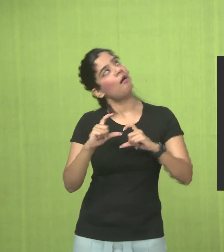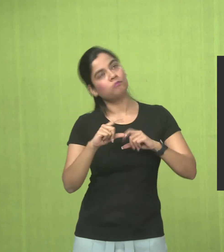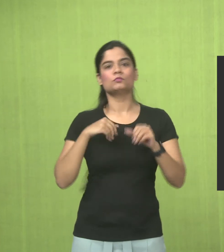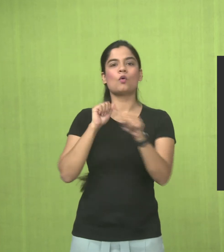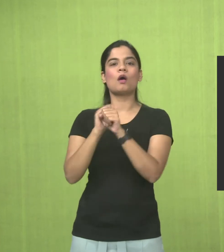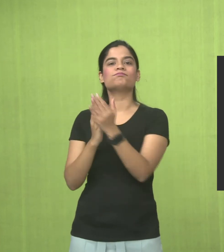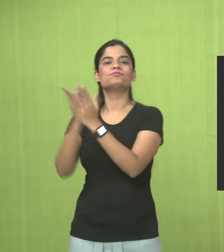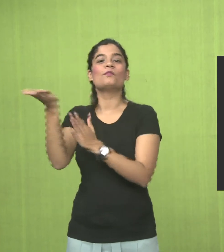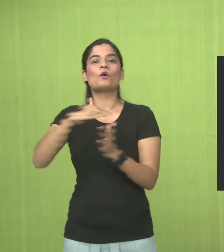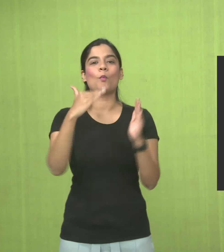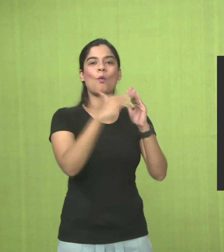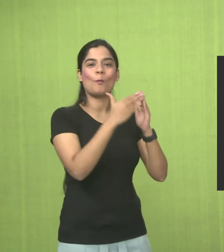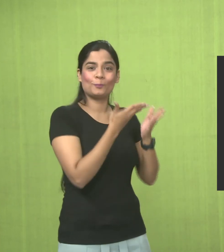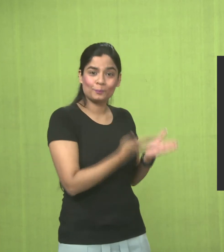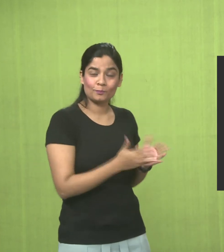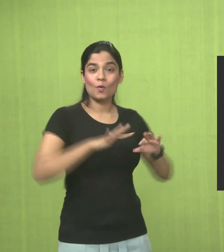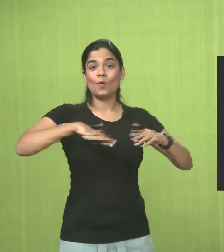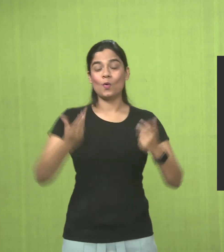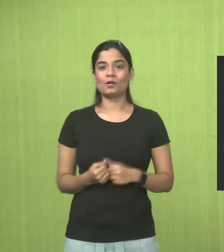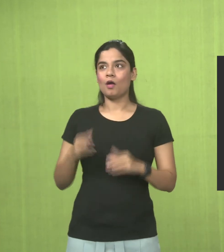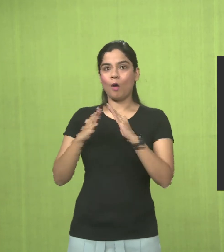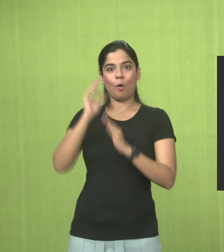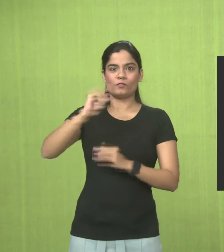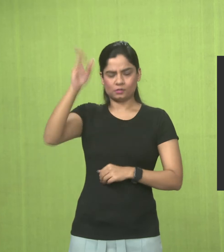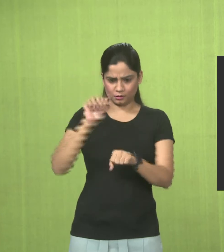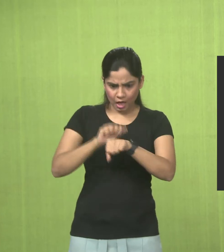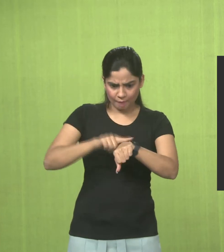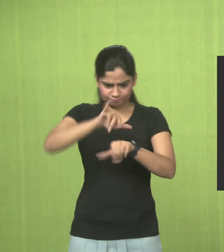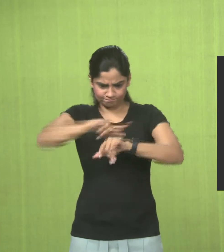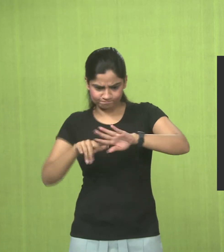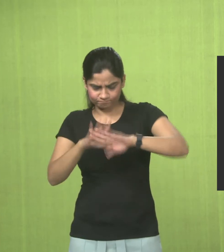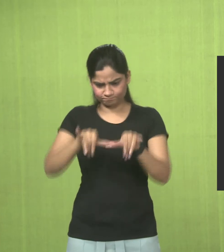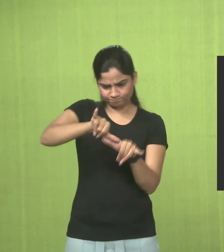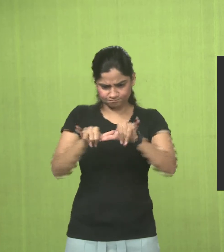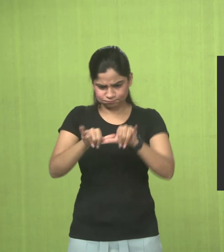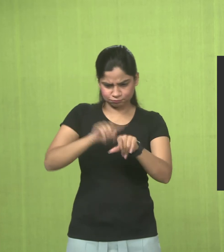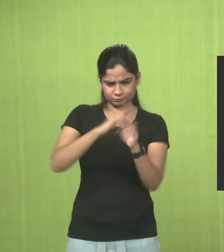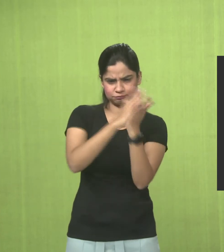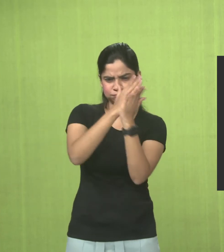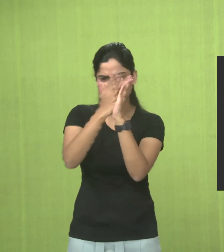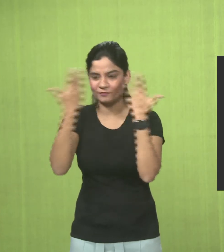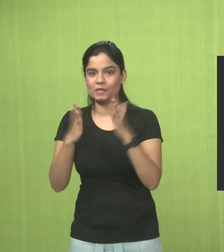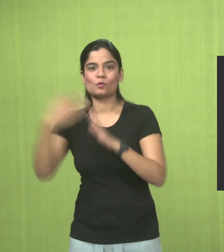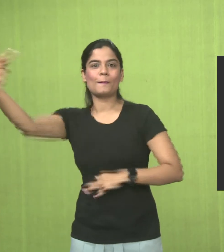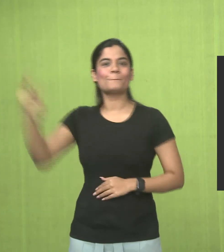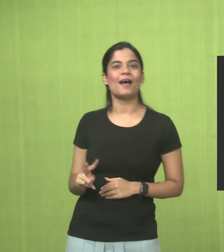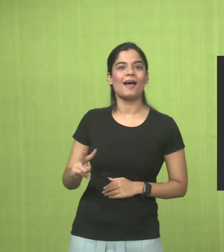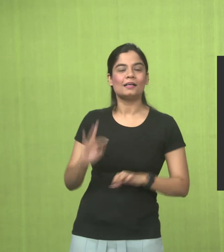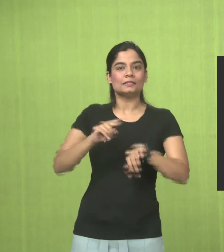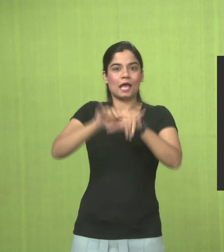your jobs also. And that is the first thing you learn at home also. You have to be on time at work, finish your work at time